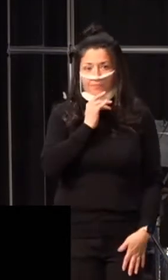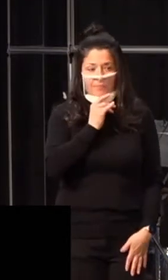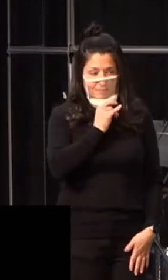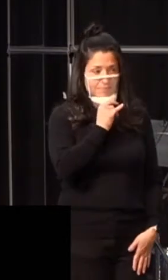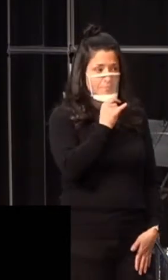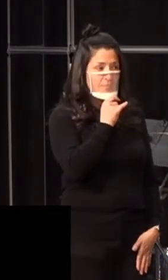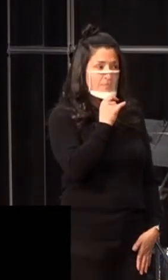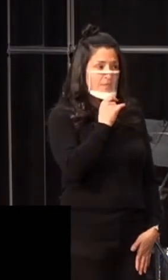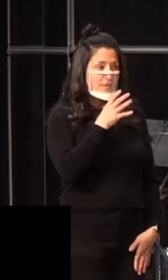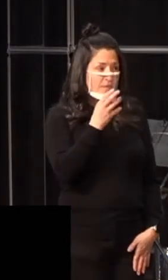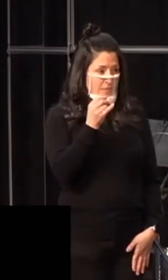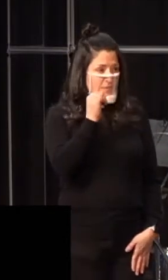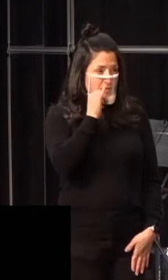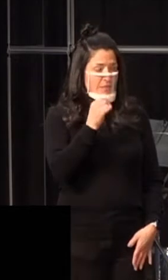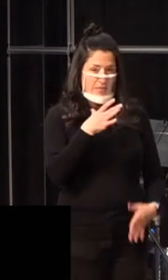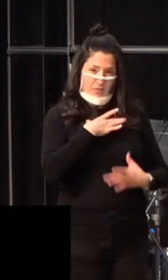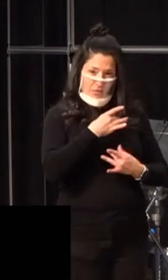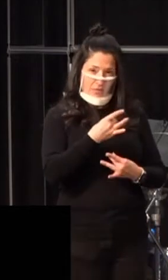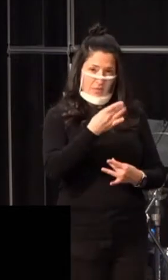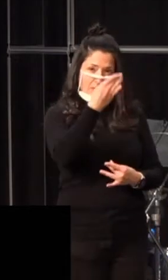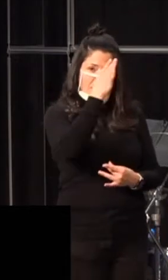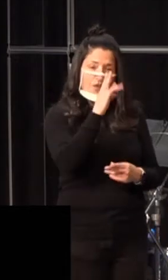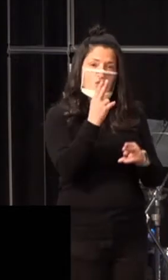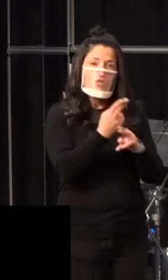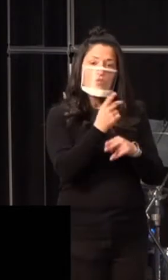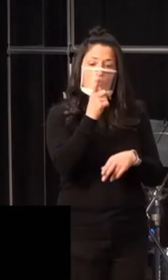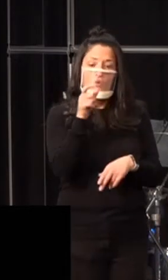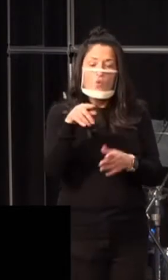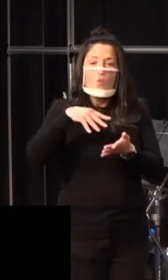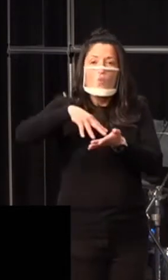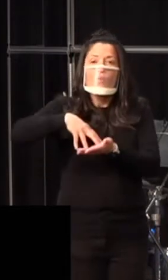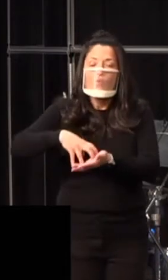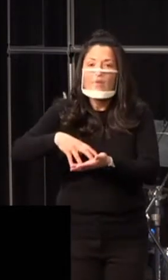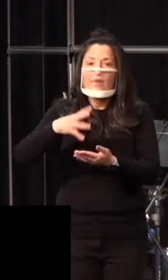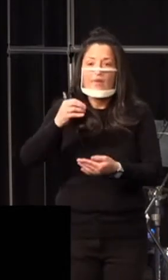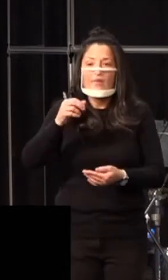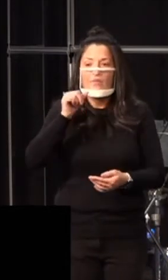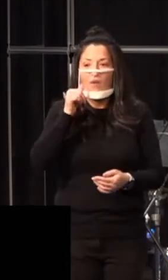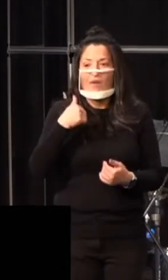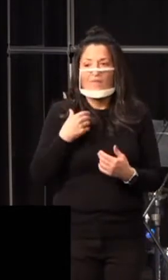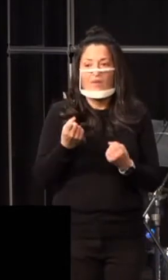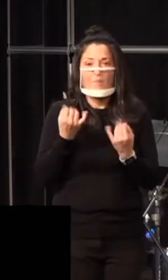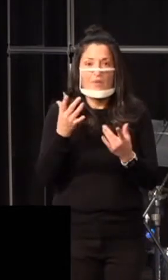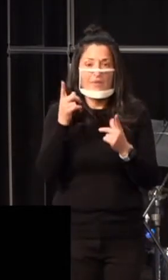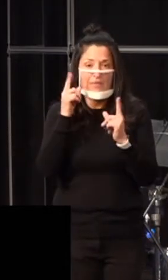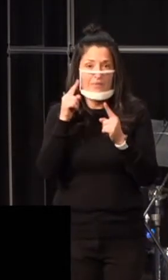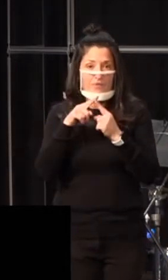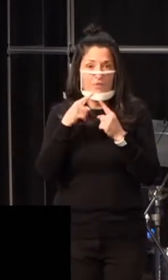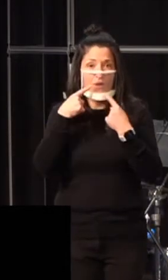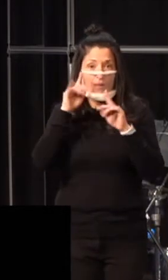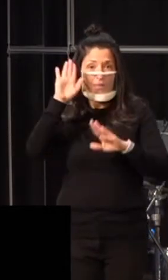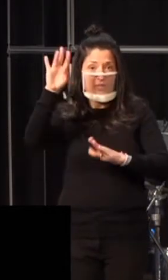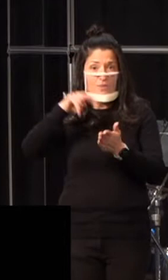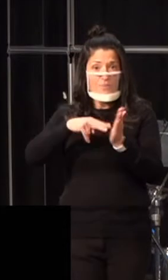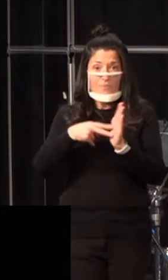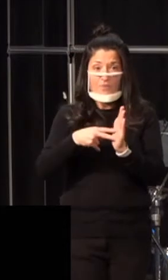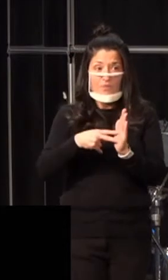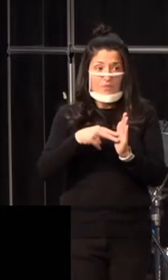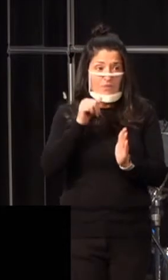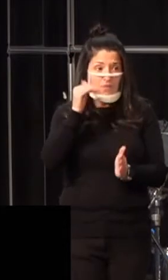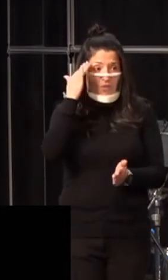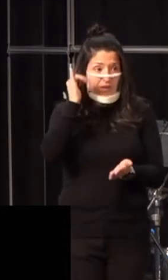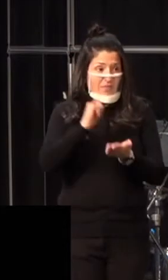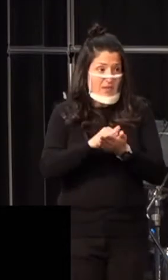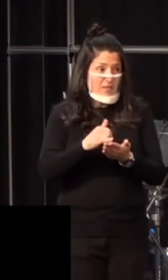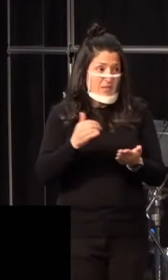in the mirror, God usually uses the weak and ungifted, doesn't he, to accomplish his purposes? I don't know if that's encouraging for you, but hey, you don't